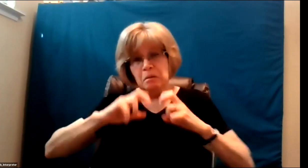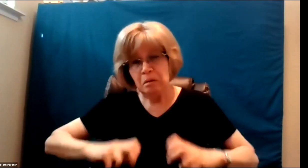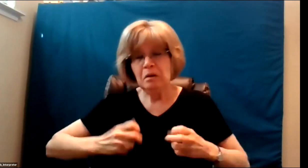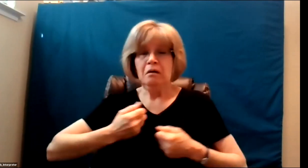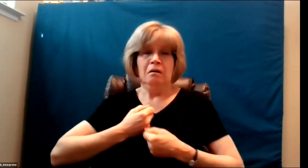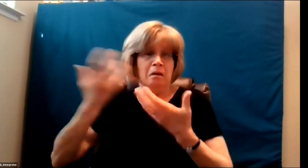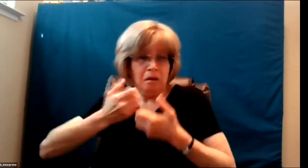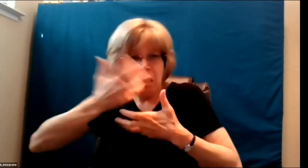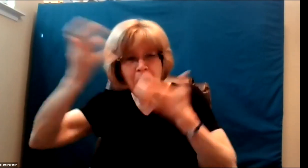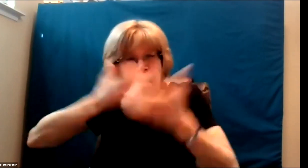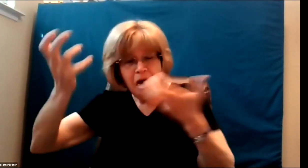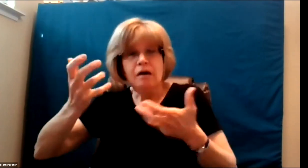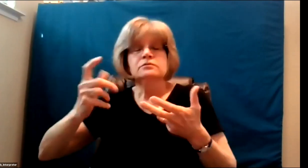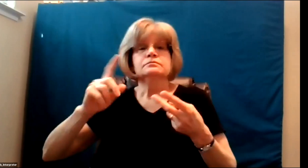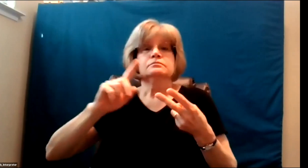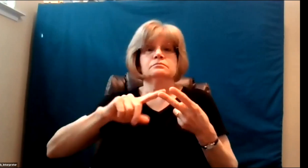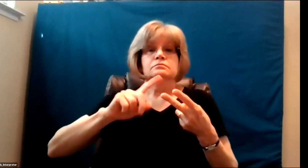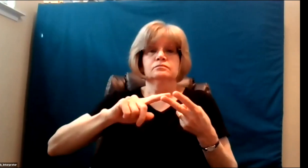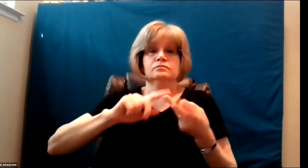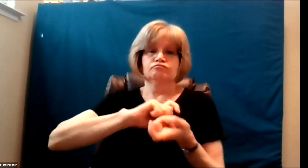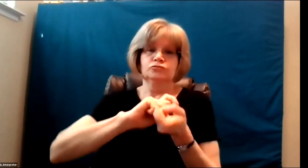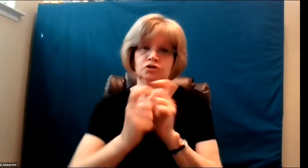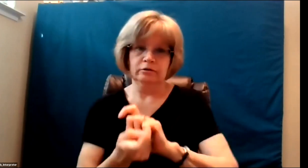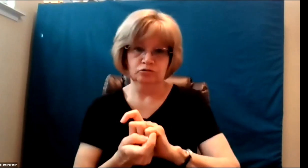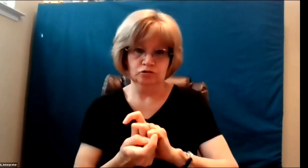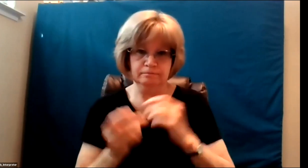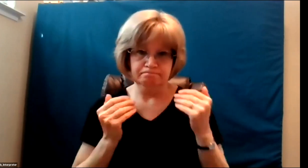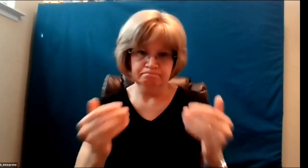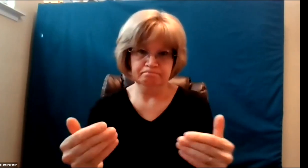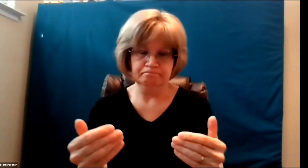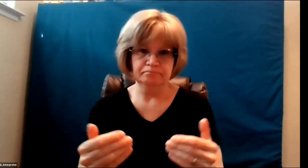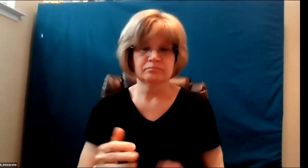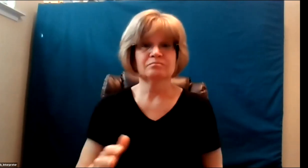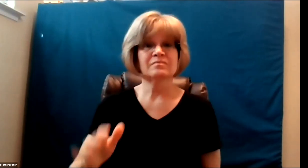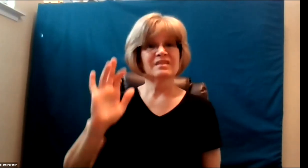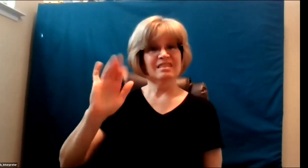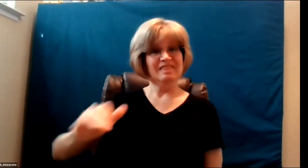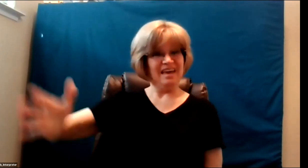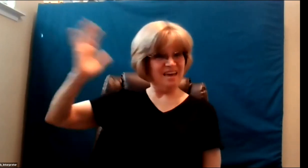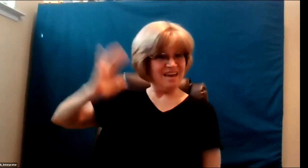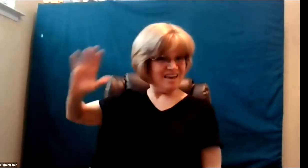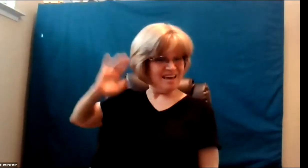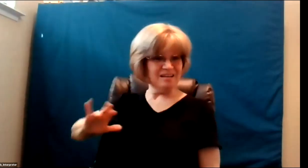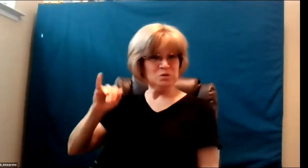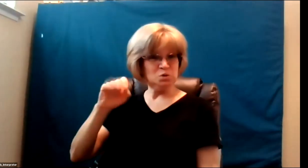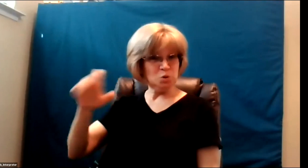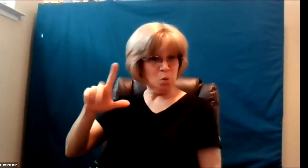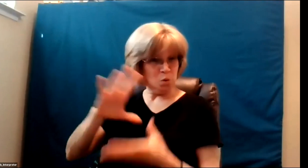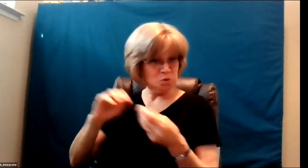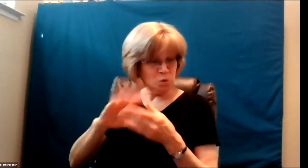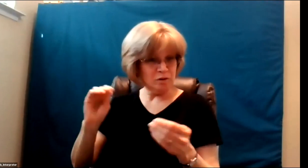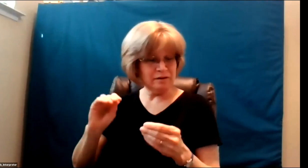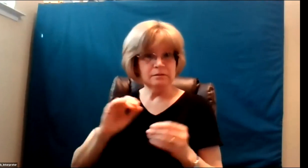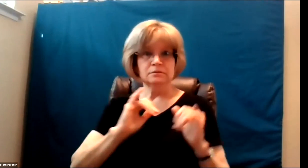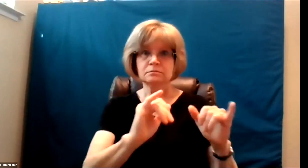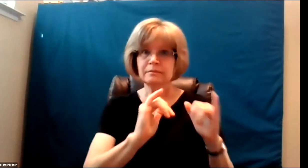What strikes me is how this ancient story is really our story. I mean, during COVID time,